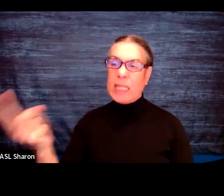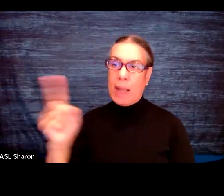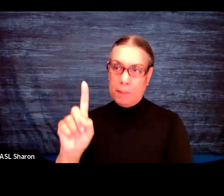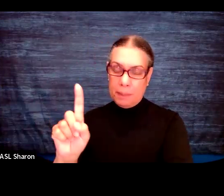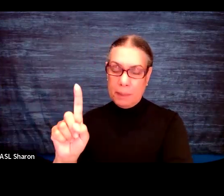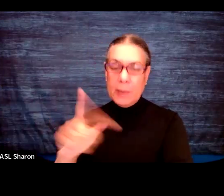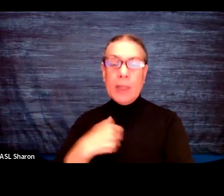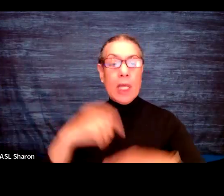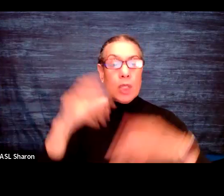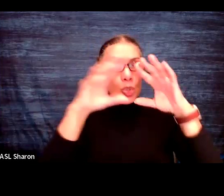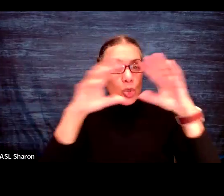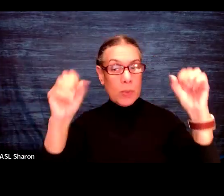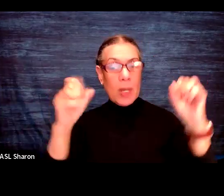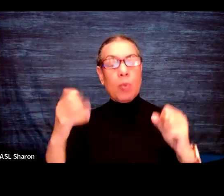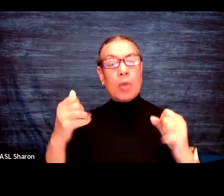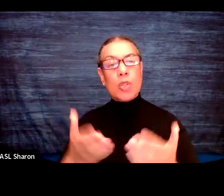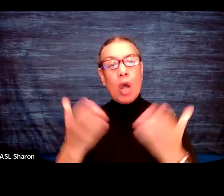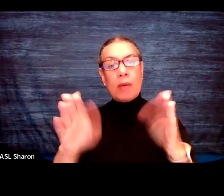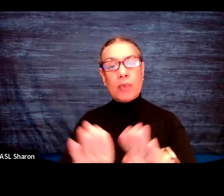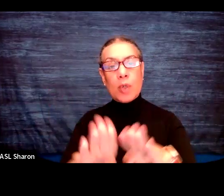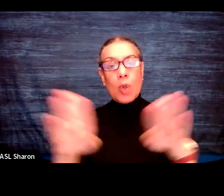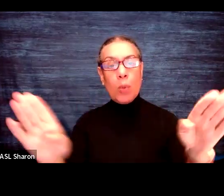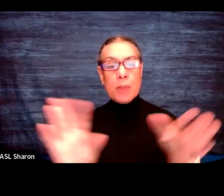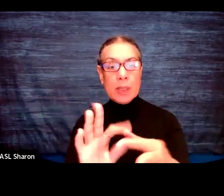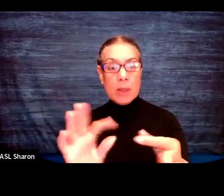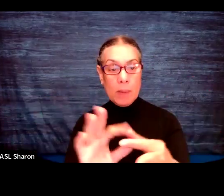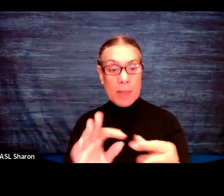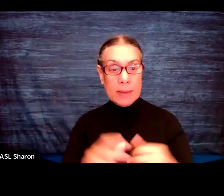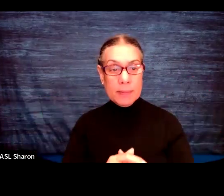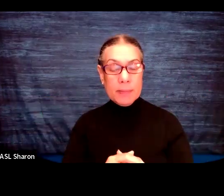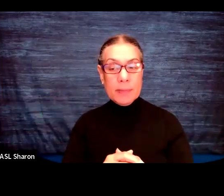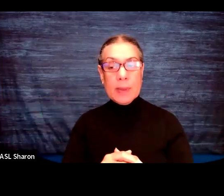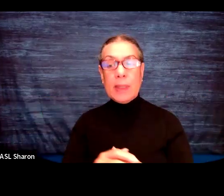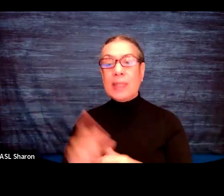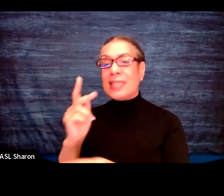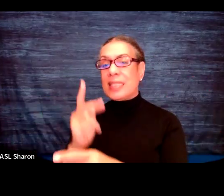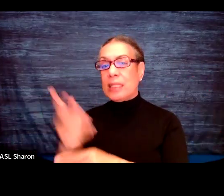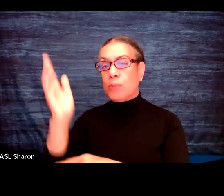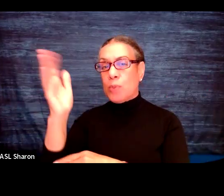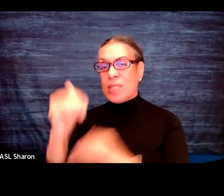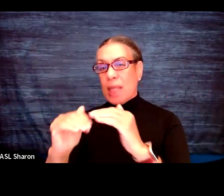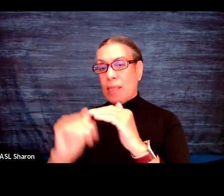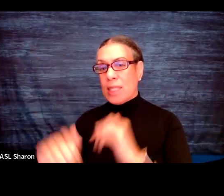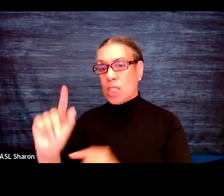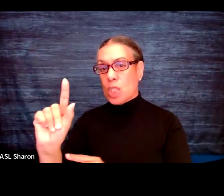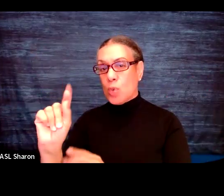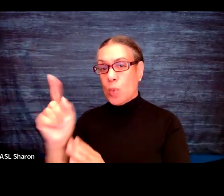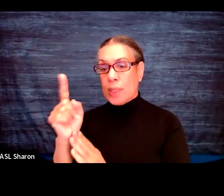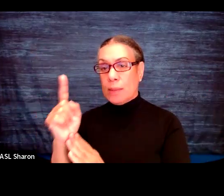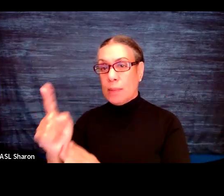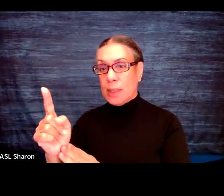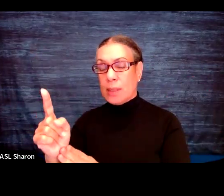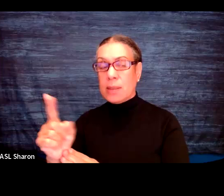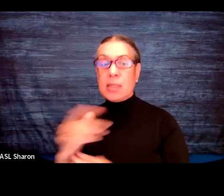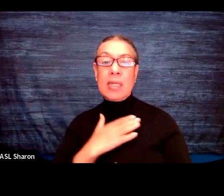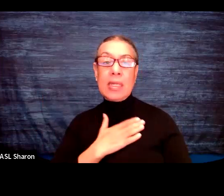the superintendent to offer opening remarks. We want to aim to keep the presentation under 20 minutes, and a reminder to our